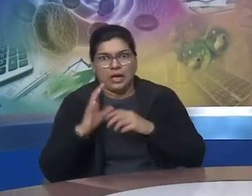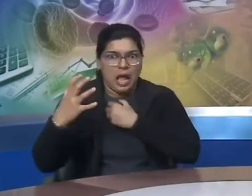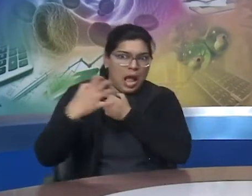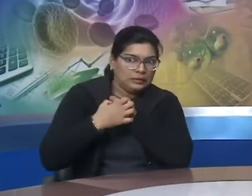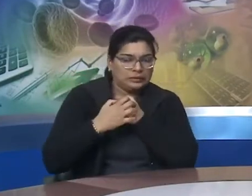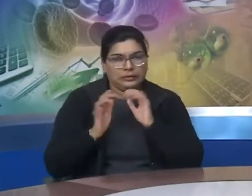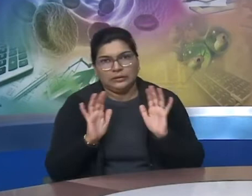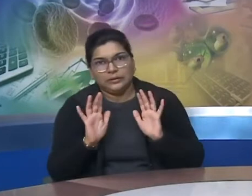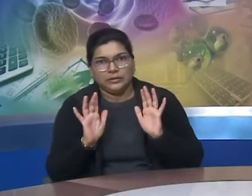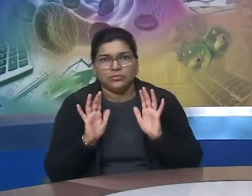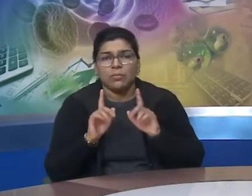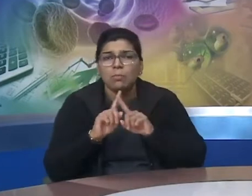our